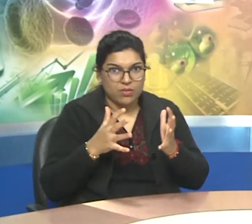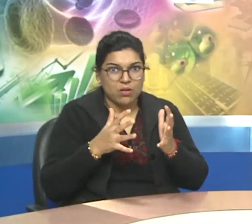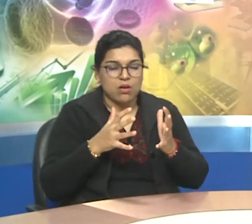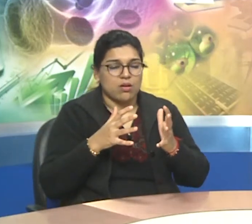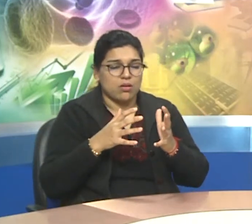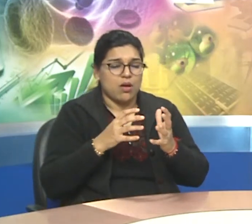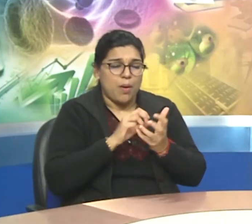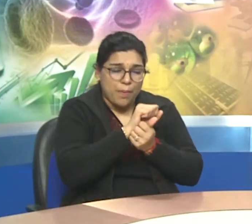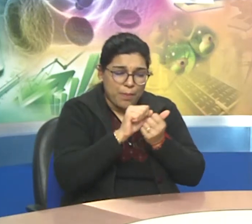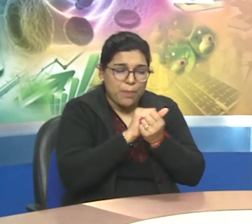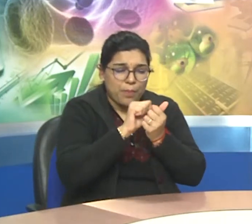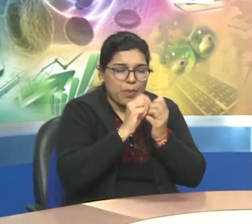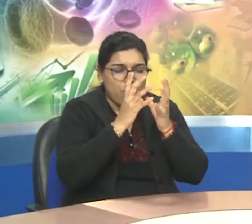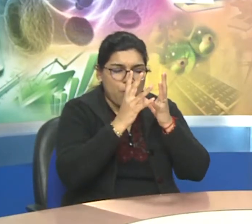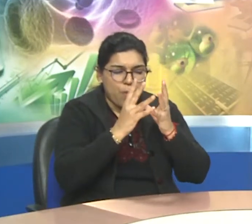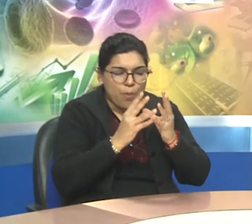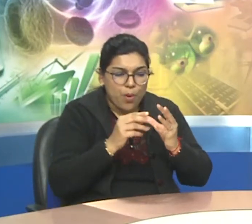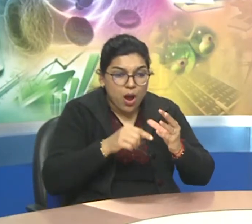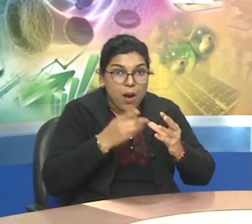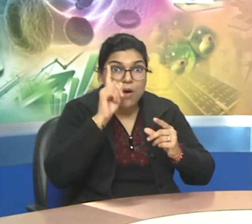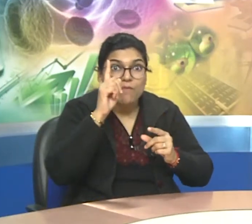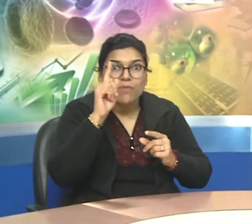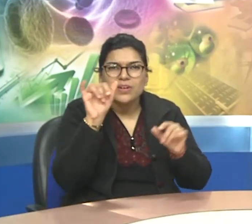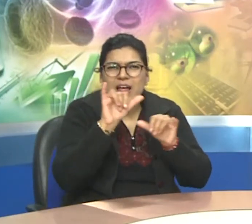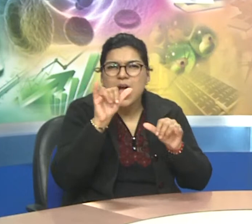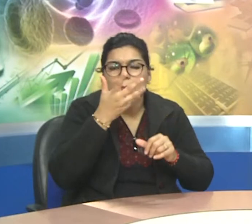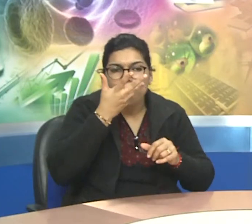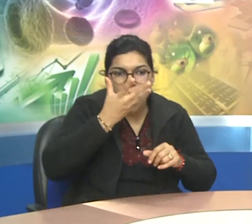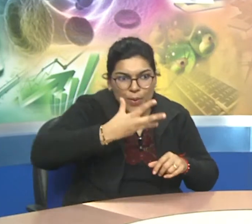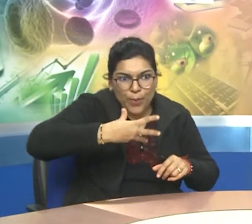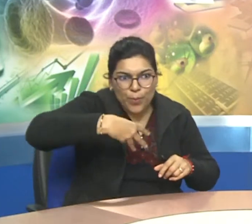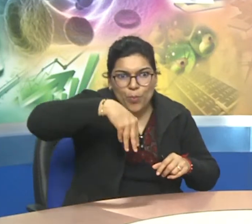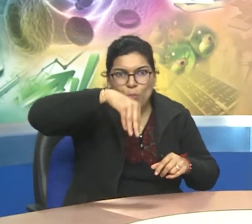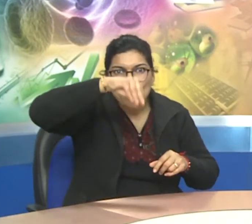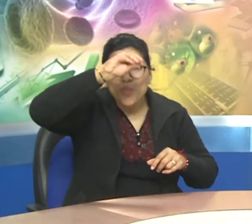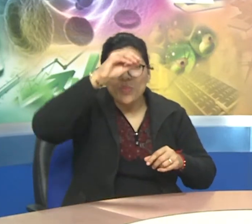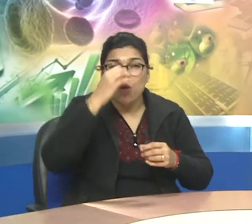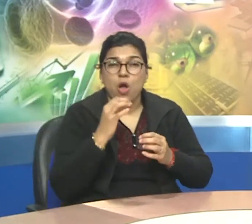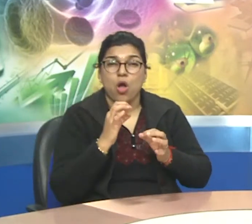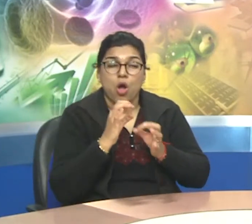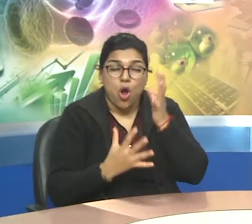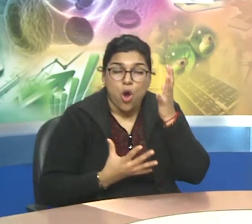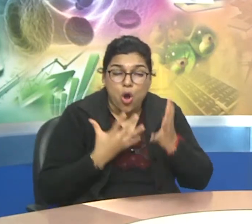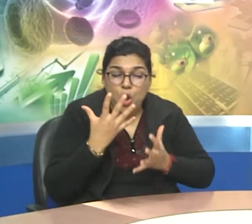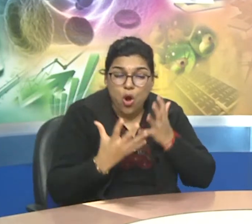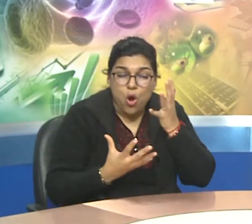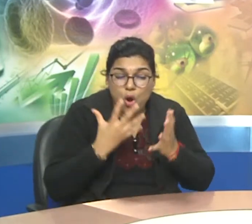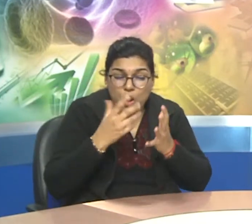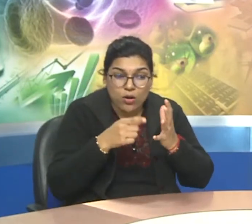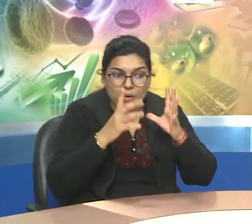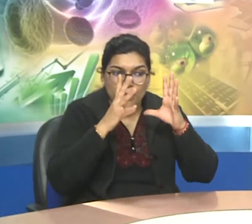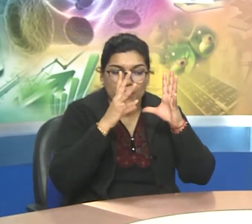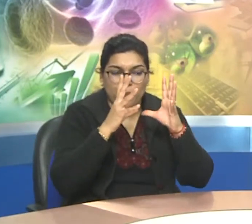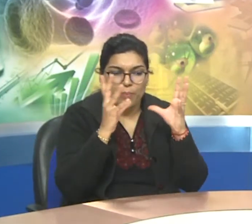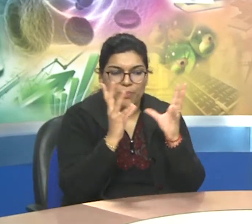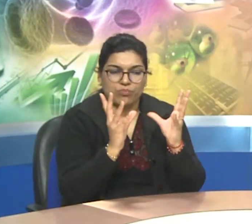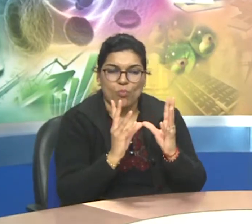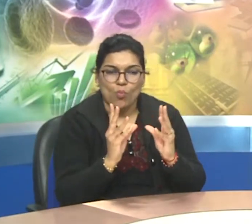and then it can be easily shaped into a new bottle or